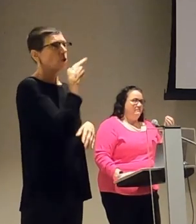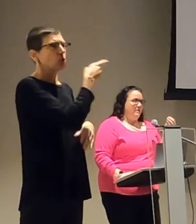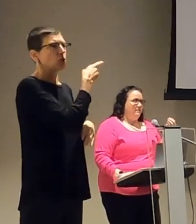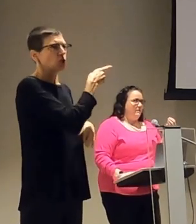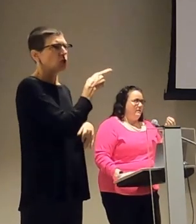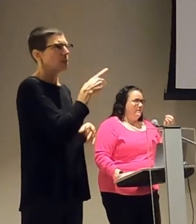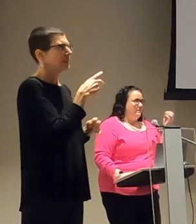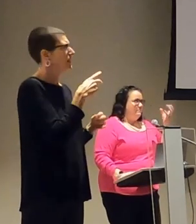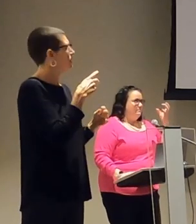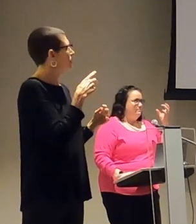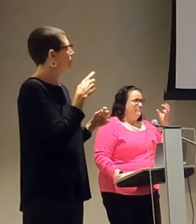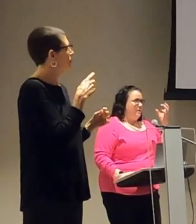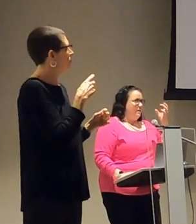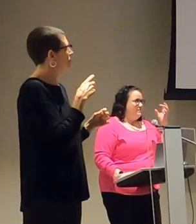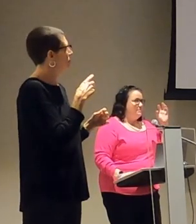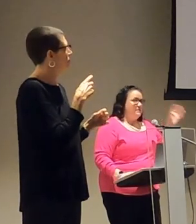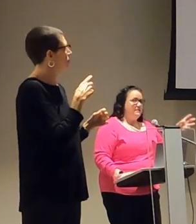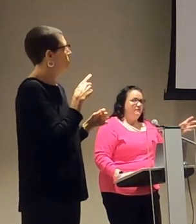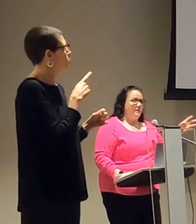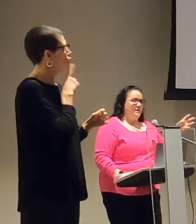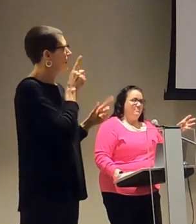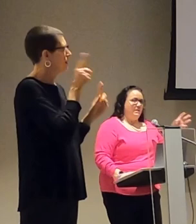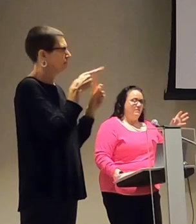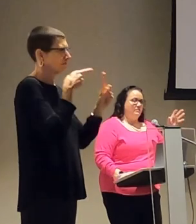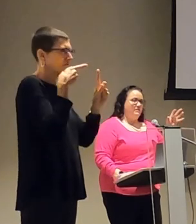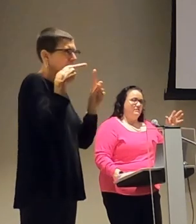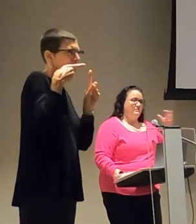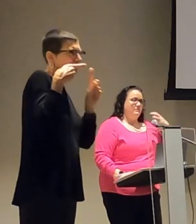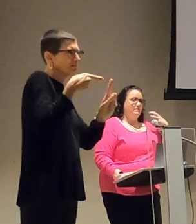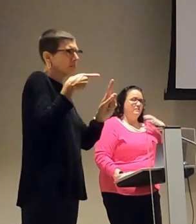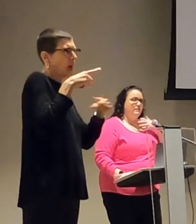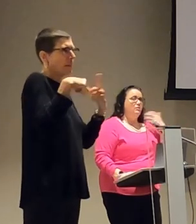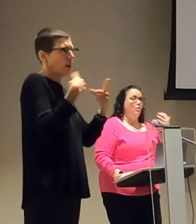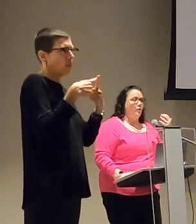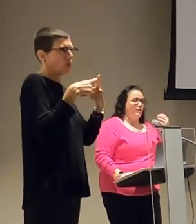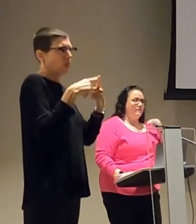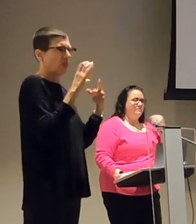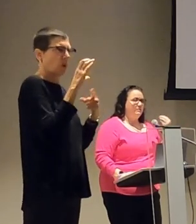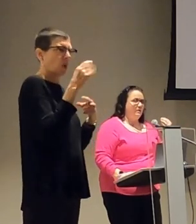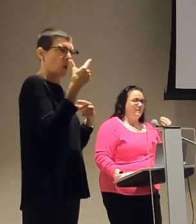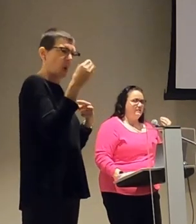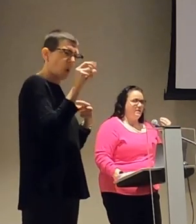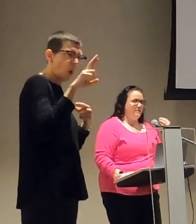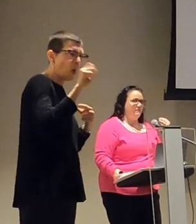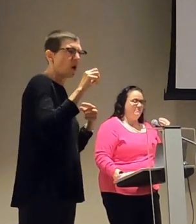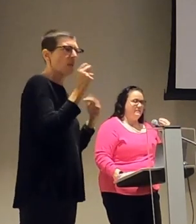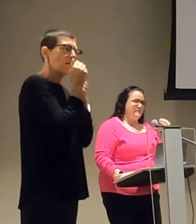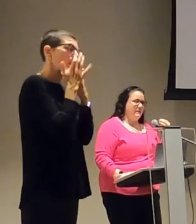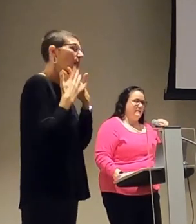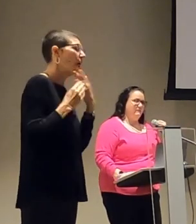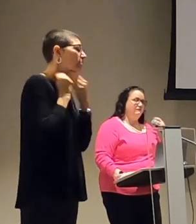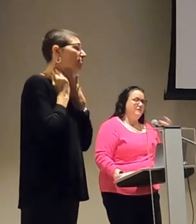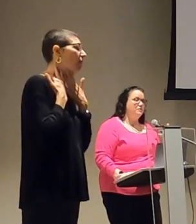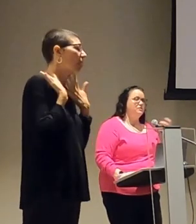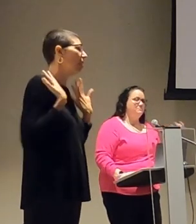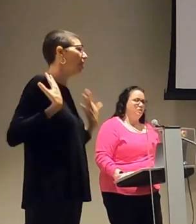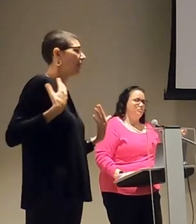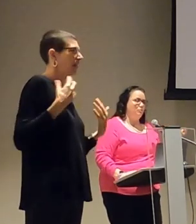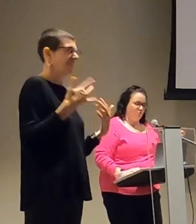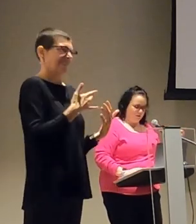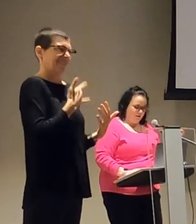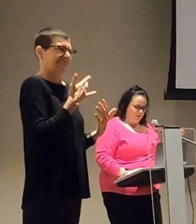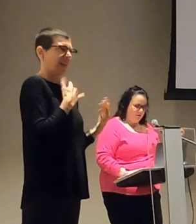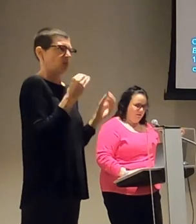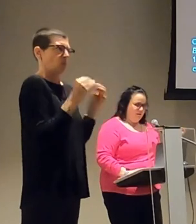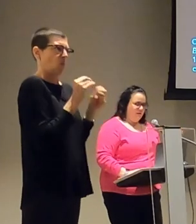very, very specific about the gore. The blood that's coming from his neck feels